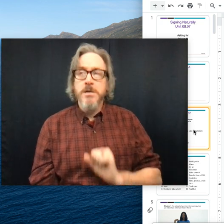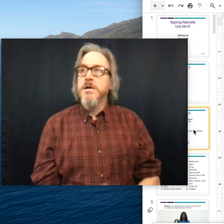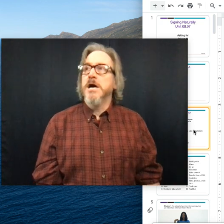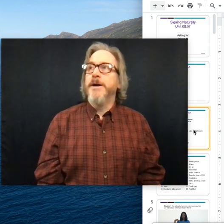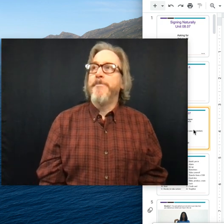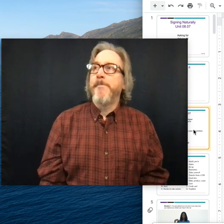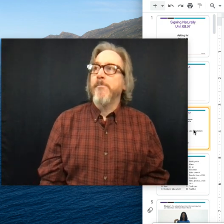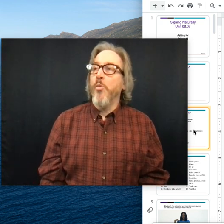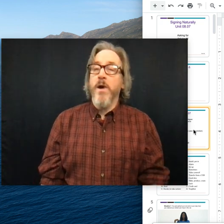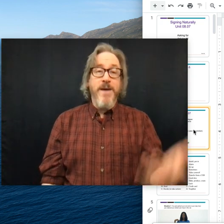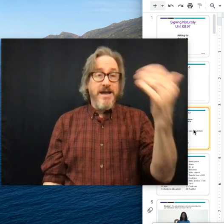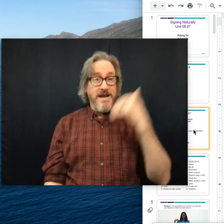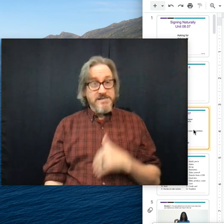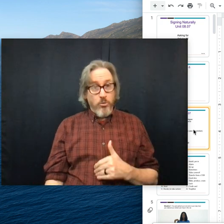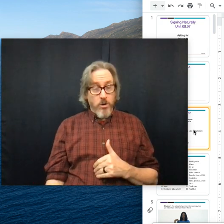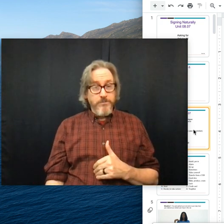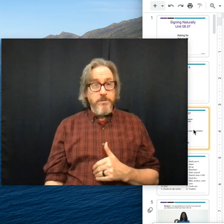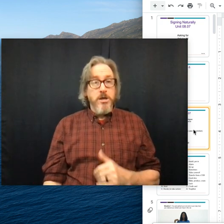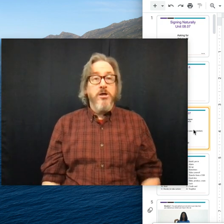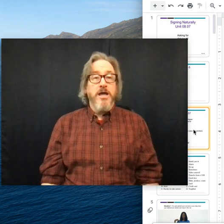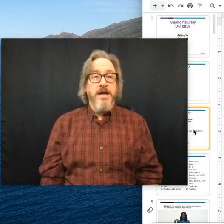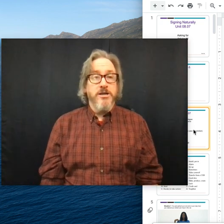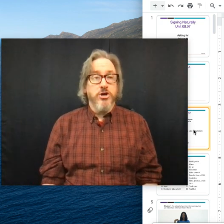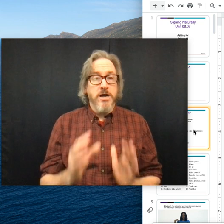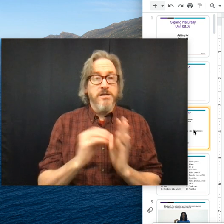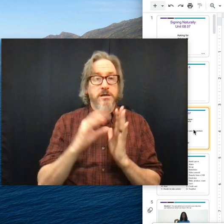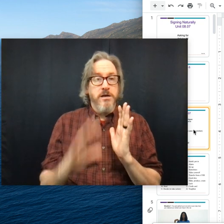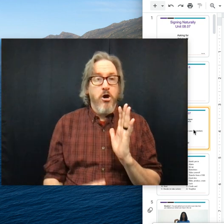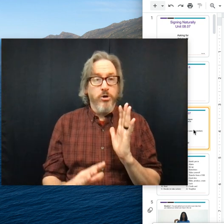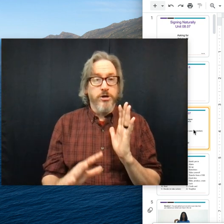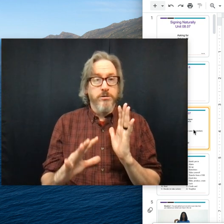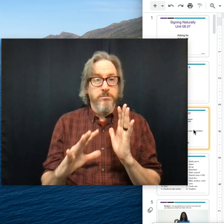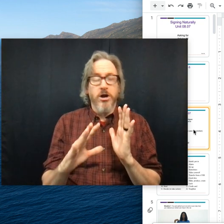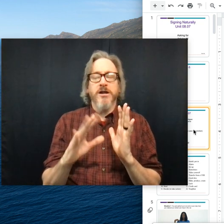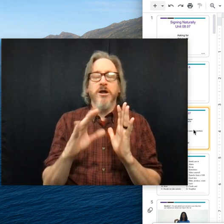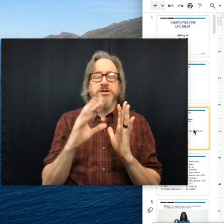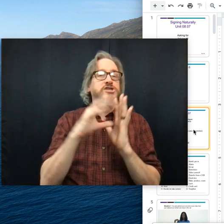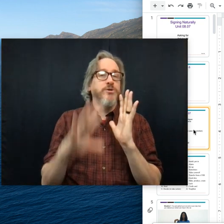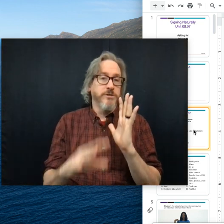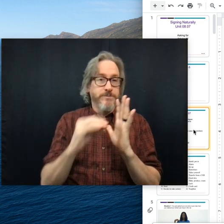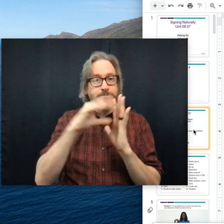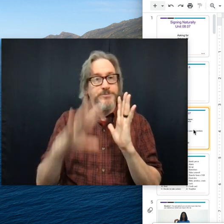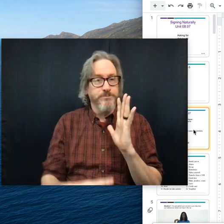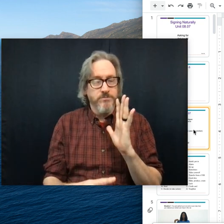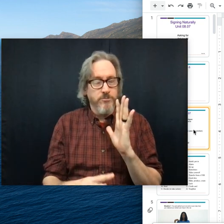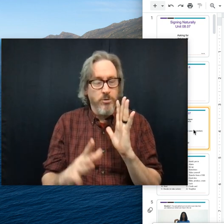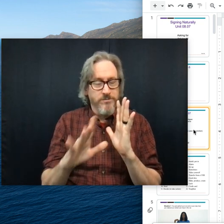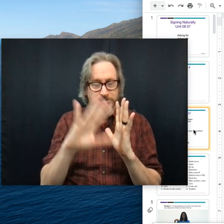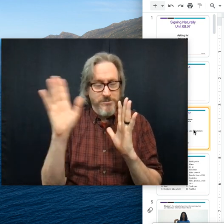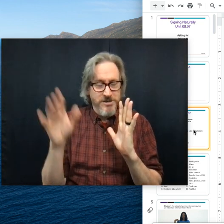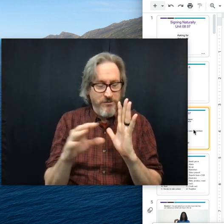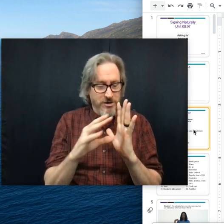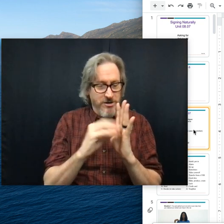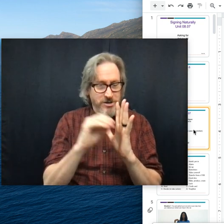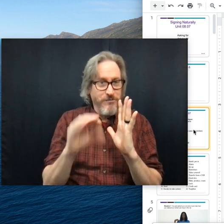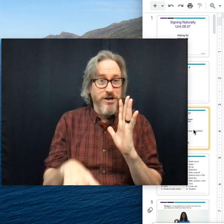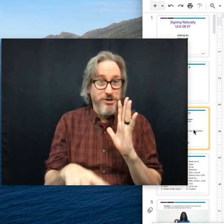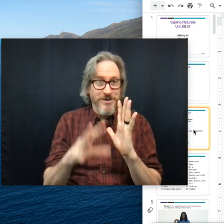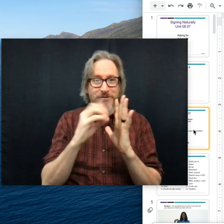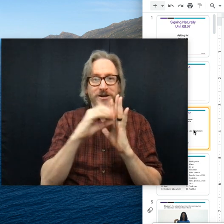signs. Way back in ASL 1, it taught homework. It taught student homework.